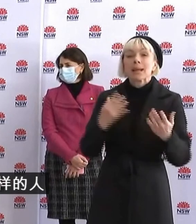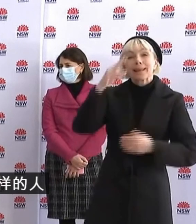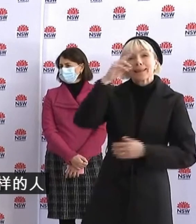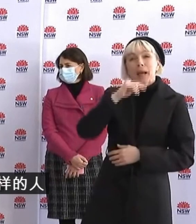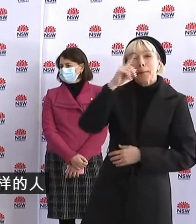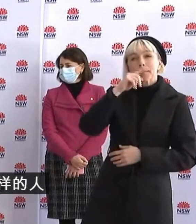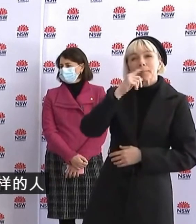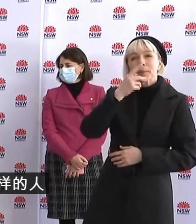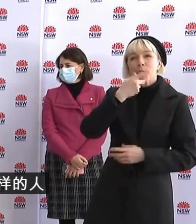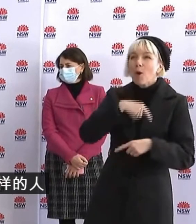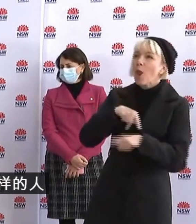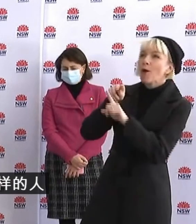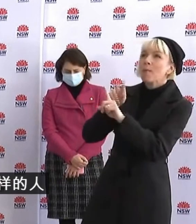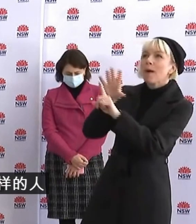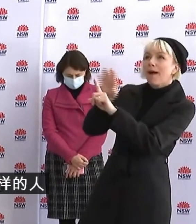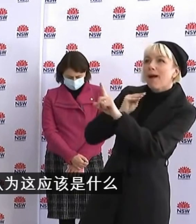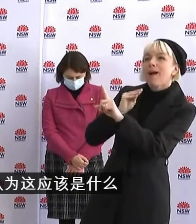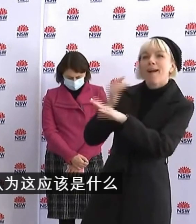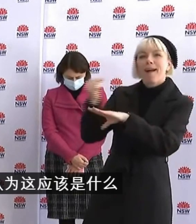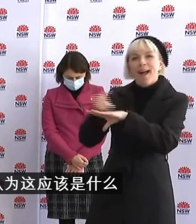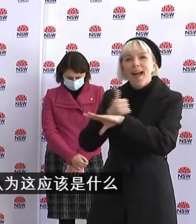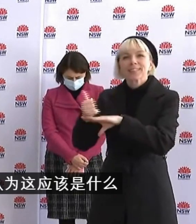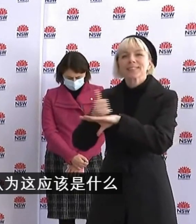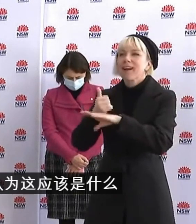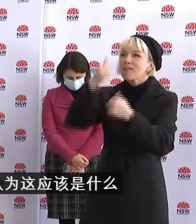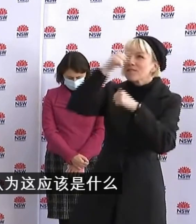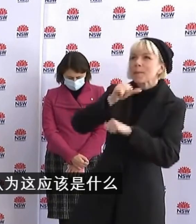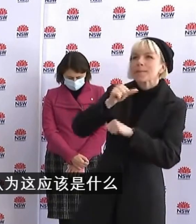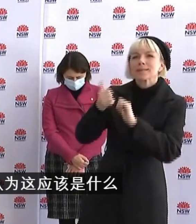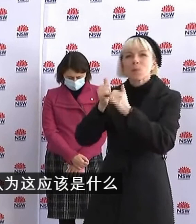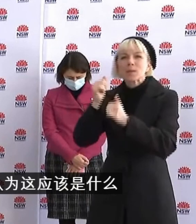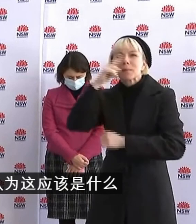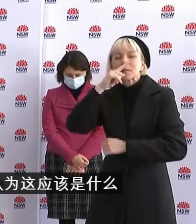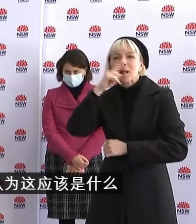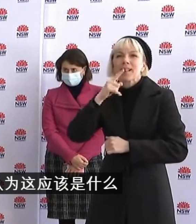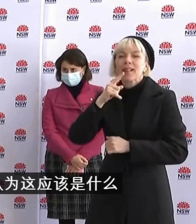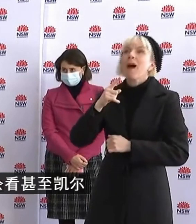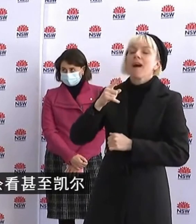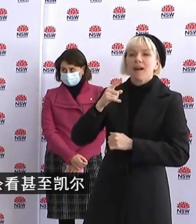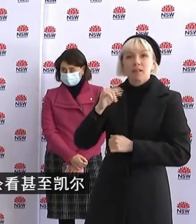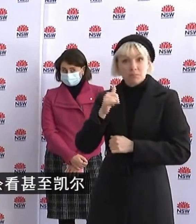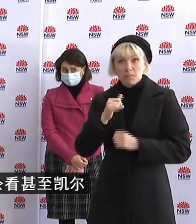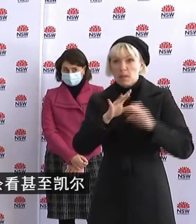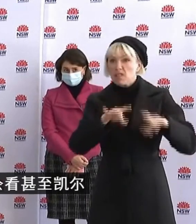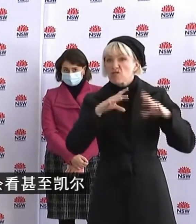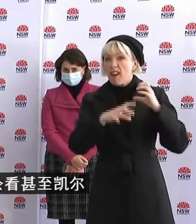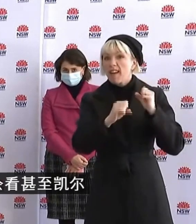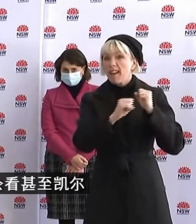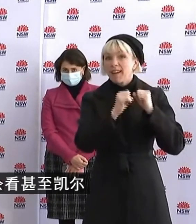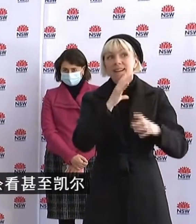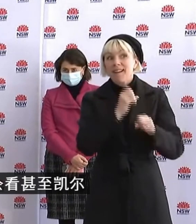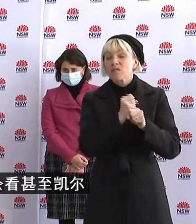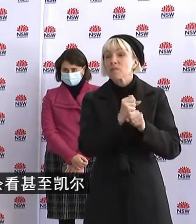Hugh Jackmans of the world, there have been various people offer to assist at various stages. So I think maybe that should be something they do look at.